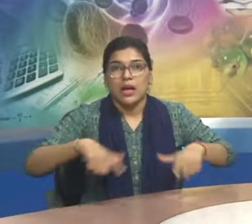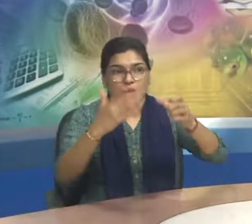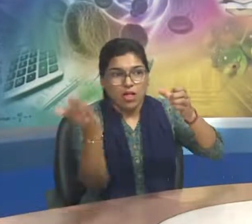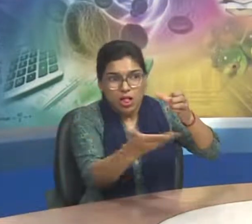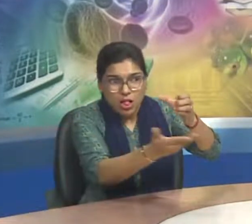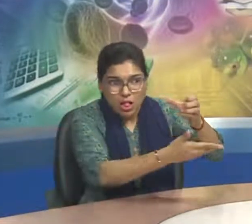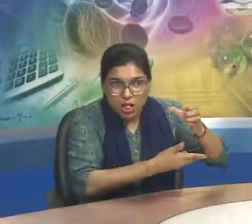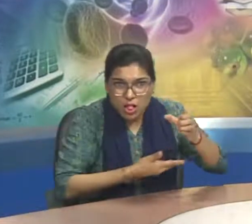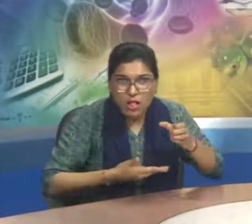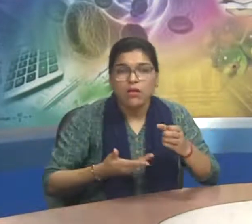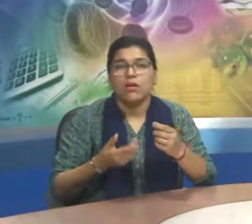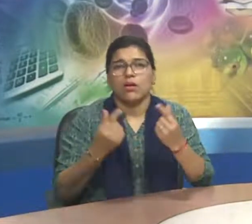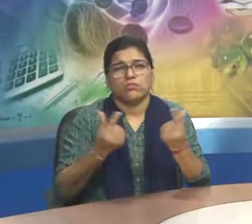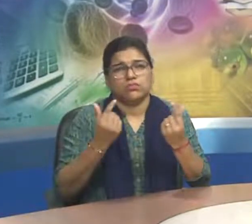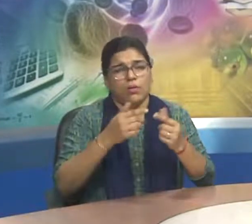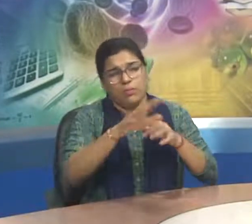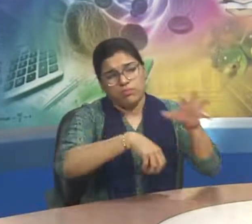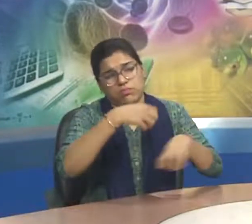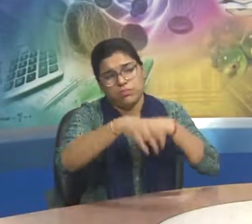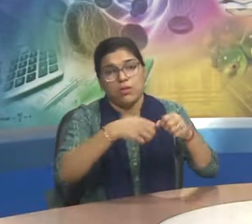that our earth